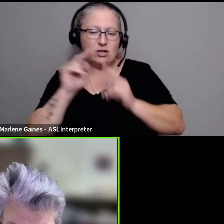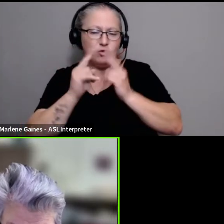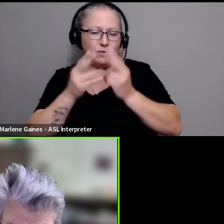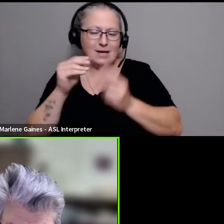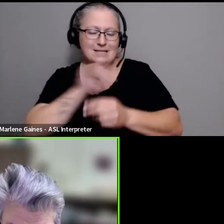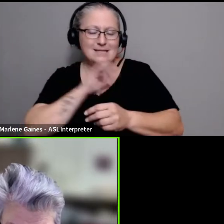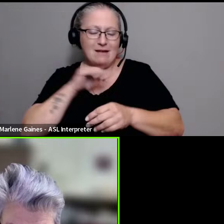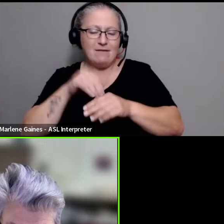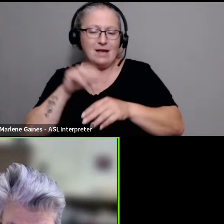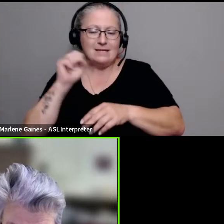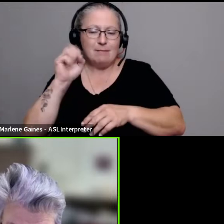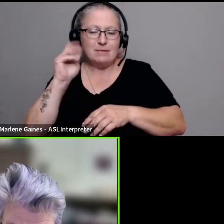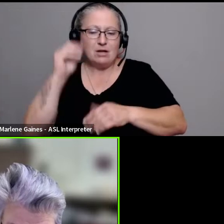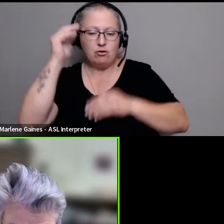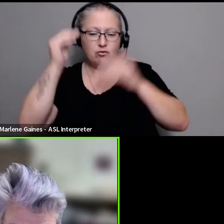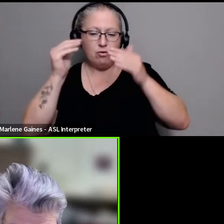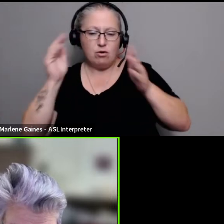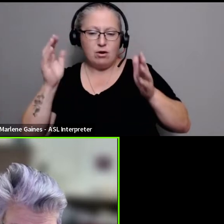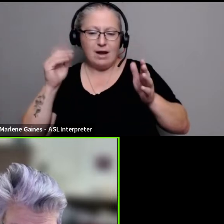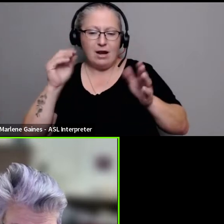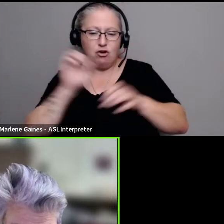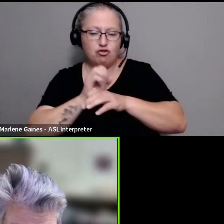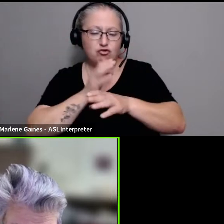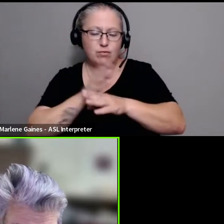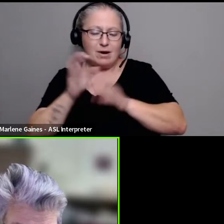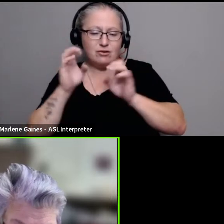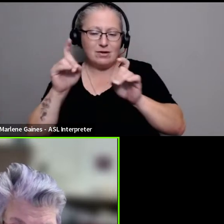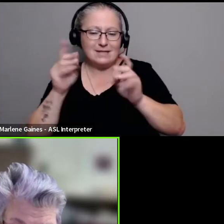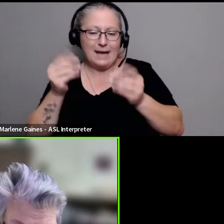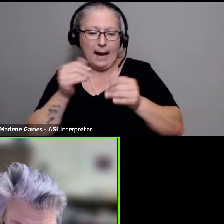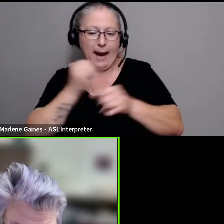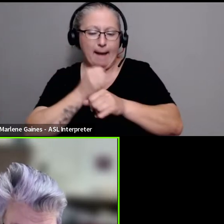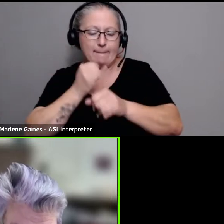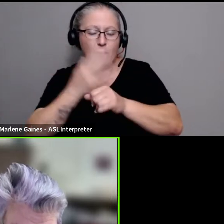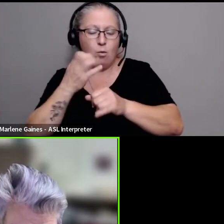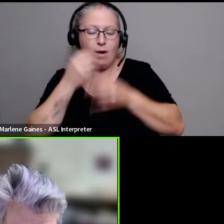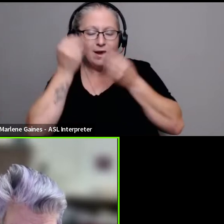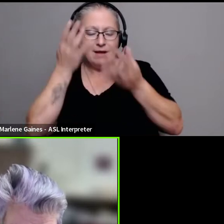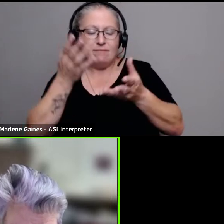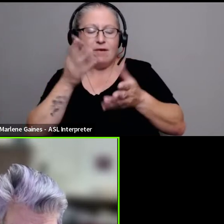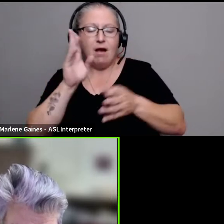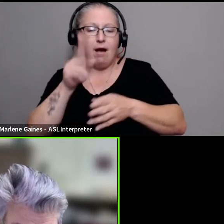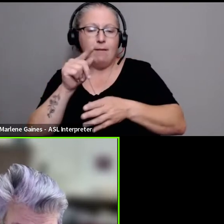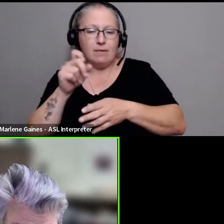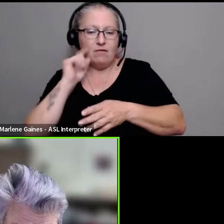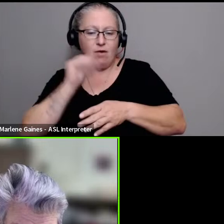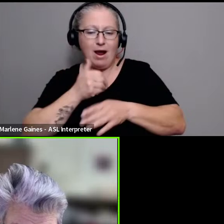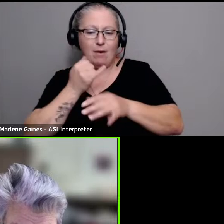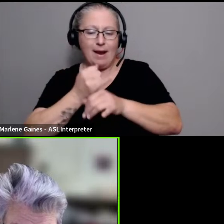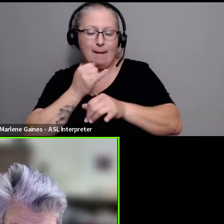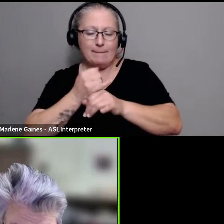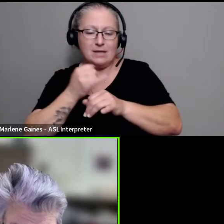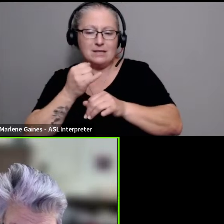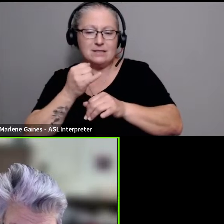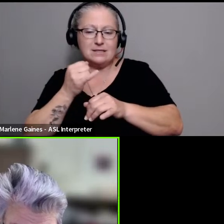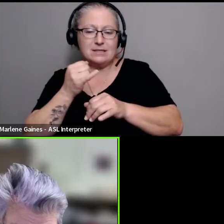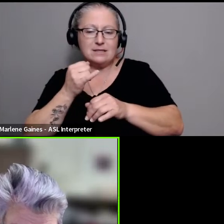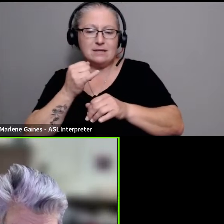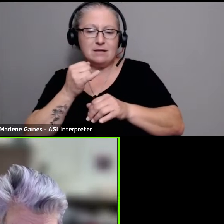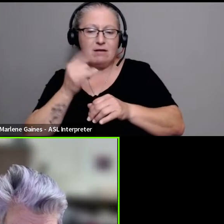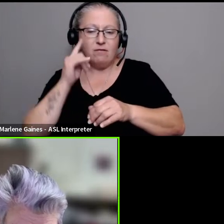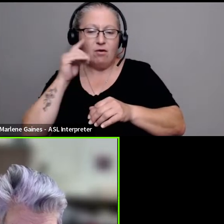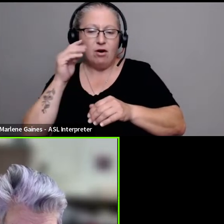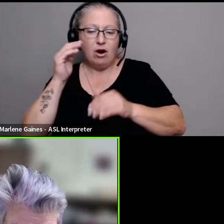San Mateo Adult and Career Education Campus, want to share updates from our campus. Areas of significance from San Mateo